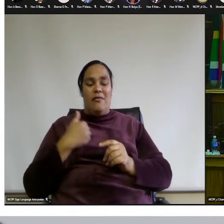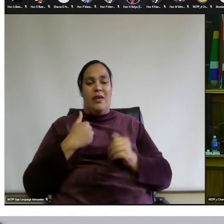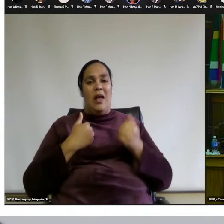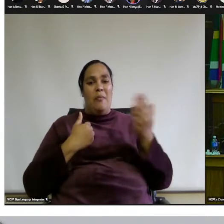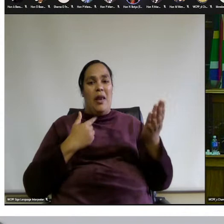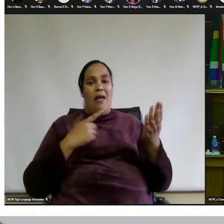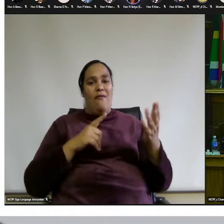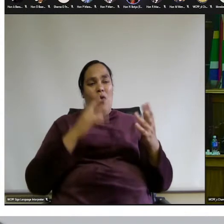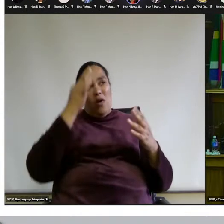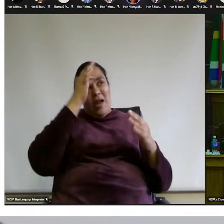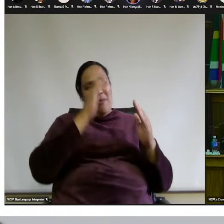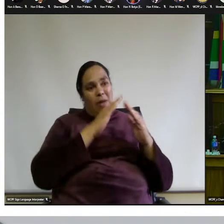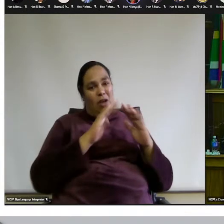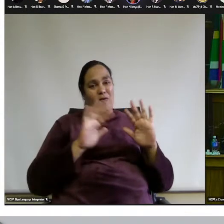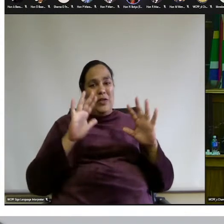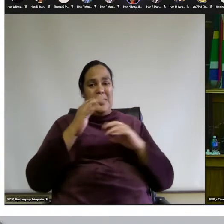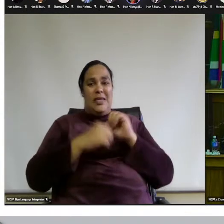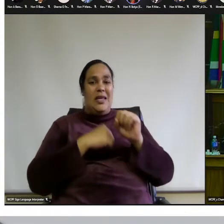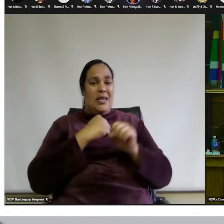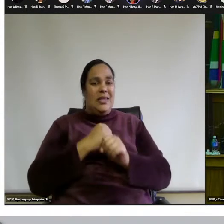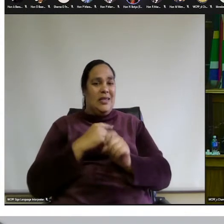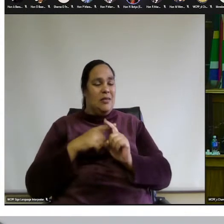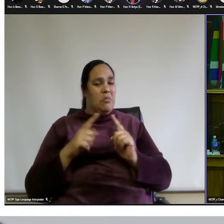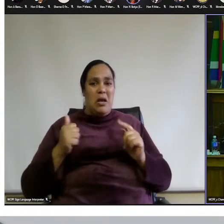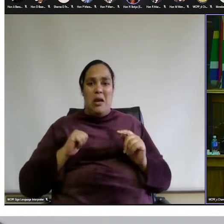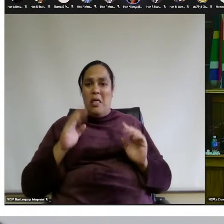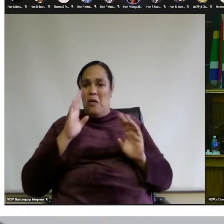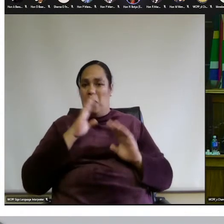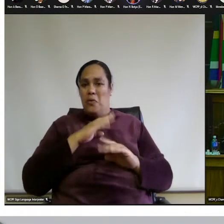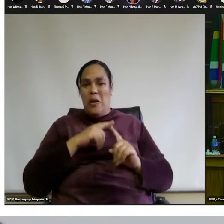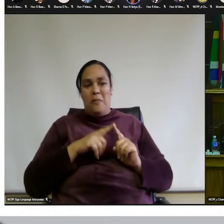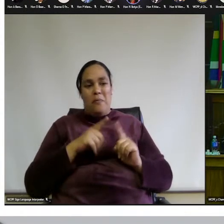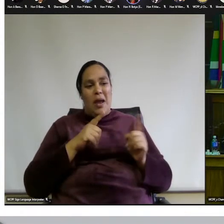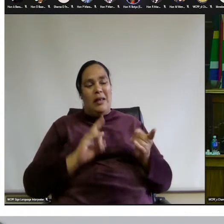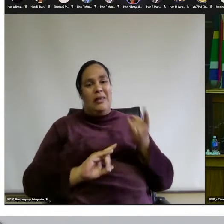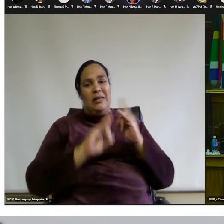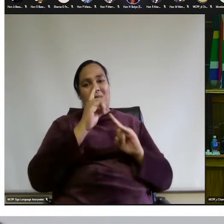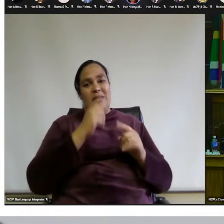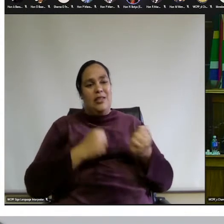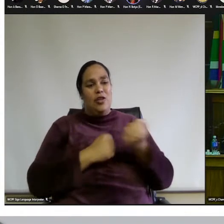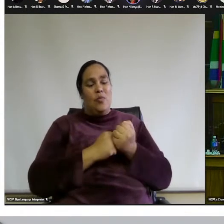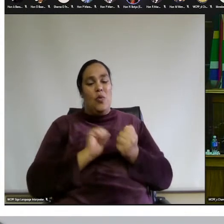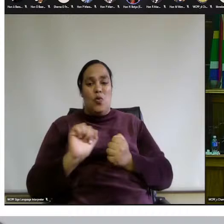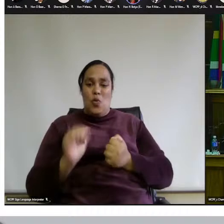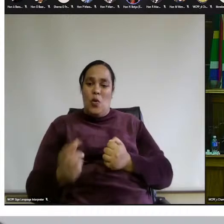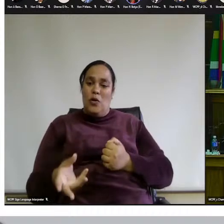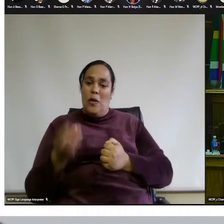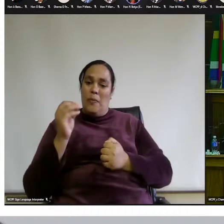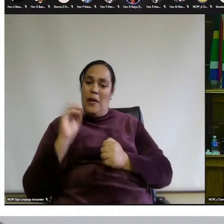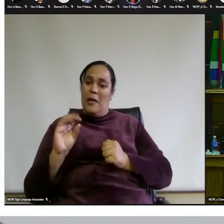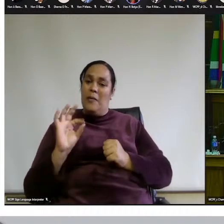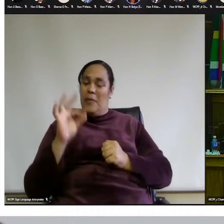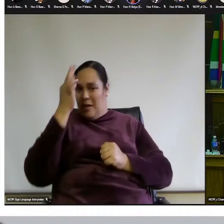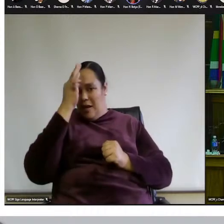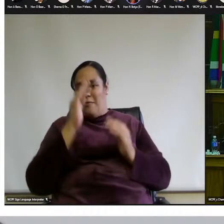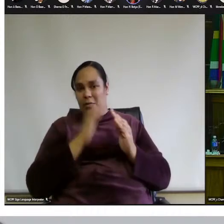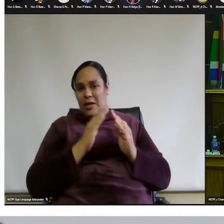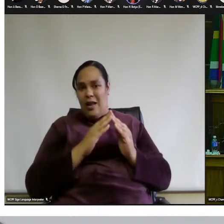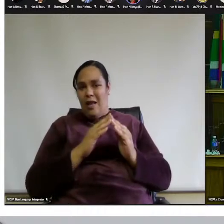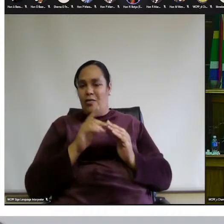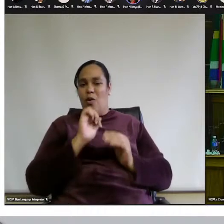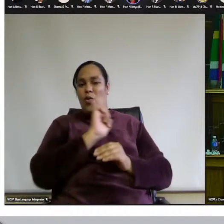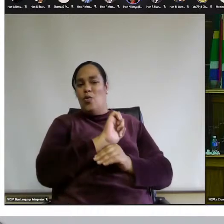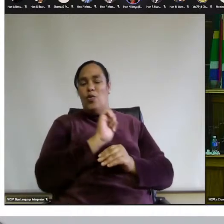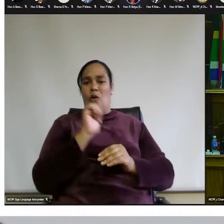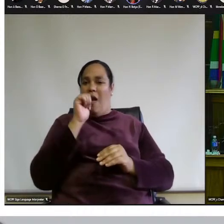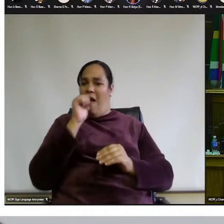house in the past 10 years without any luck. Instead of the city assisting her to get a state house, they have instead run